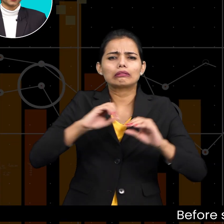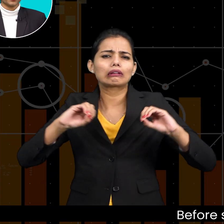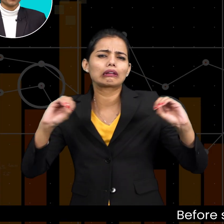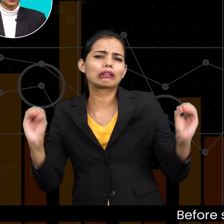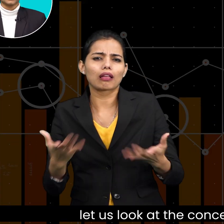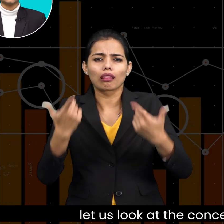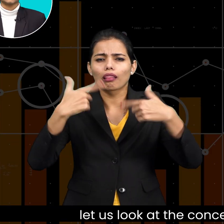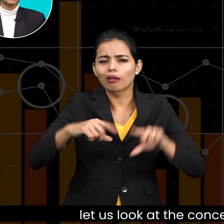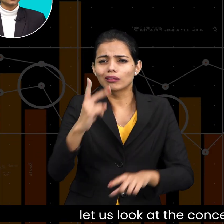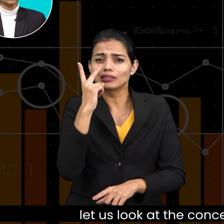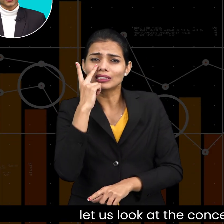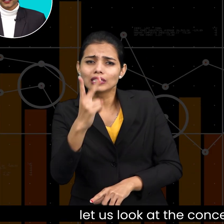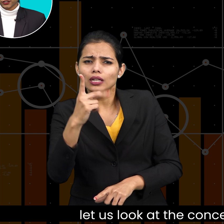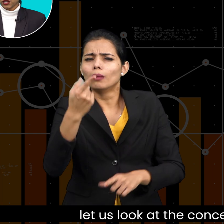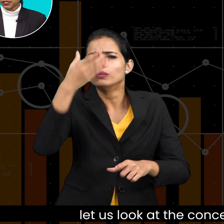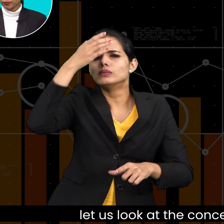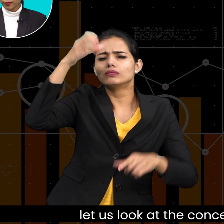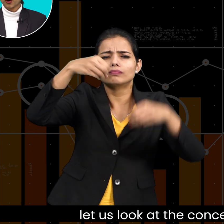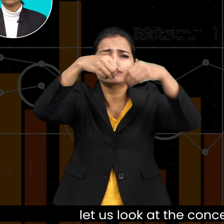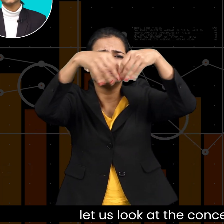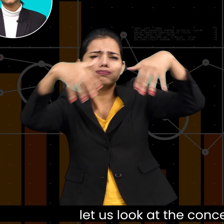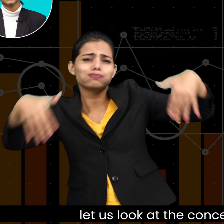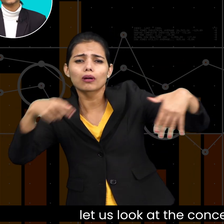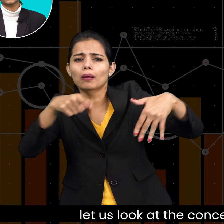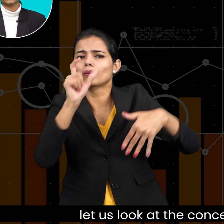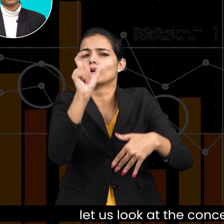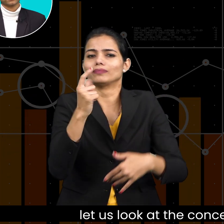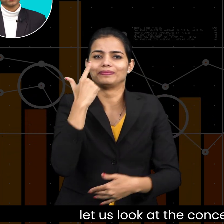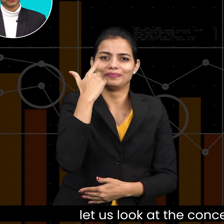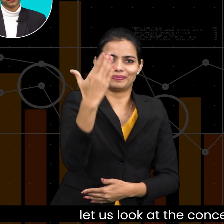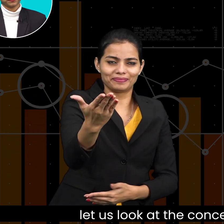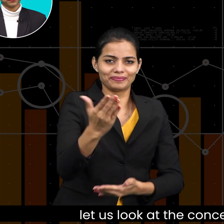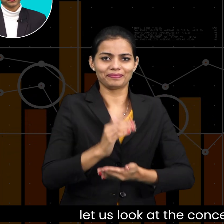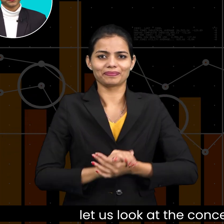Before starting, let us look at the concept map of this session.